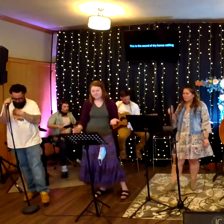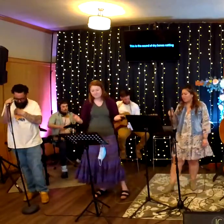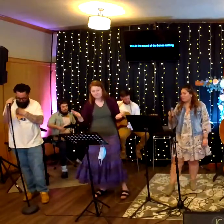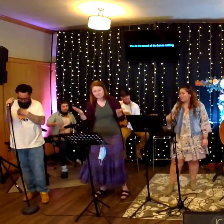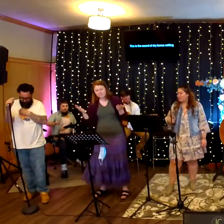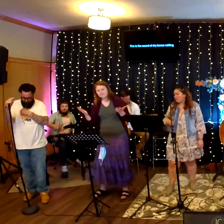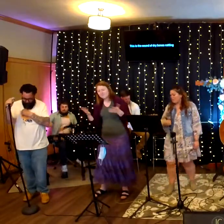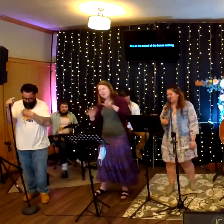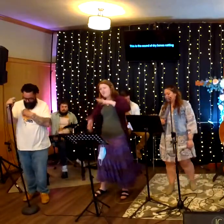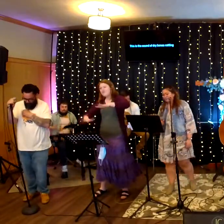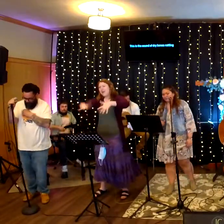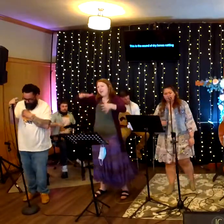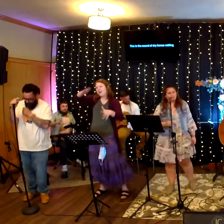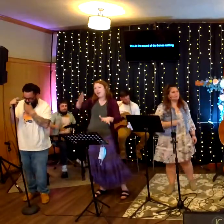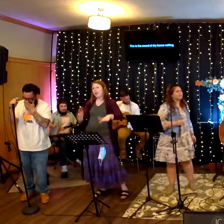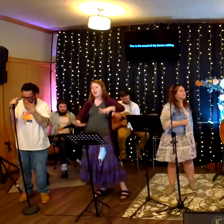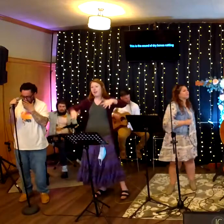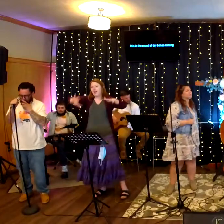rattling.